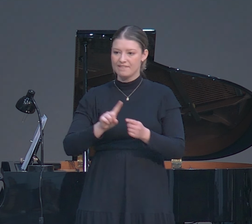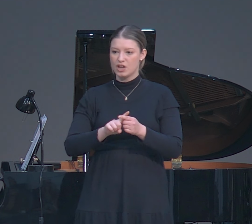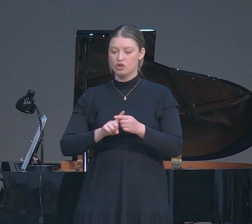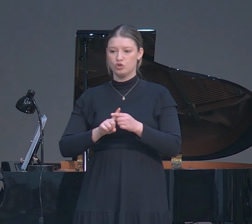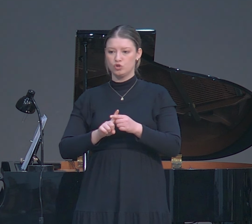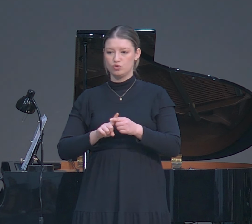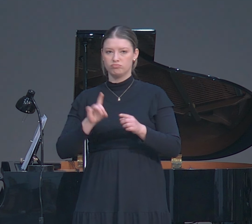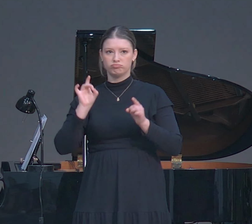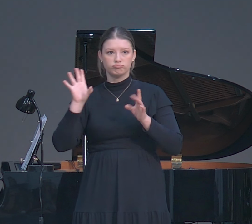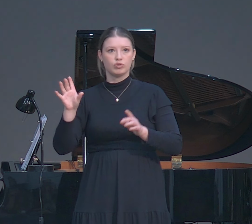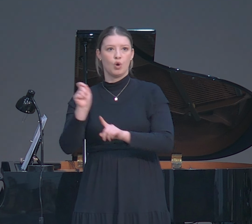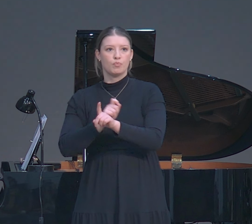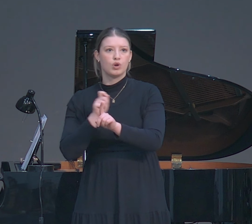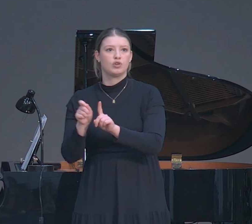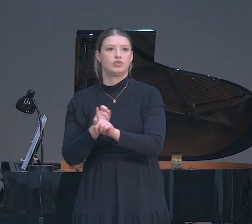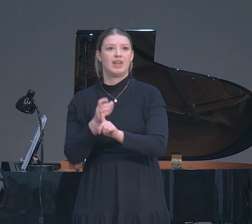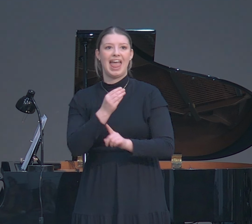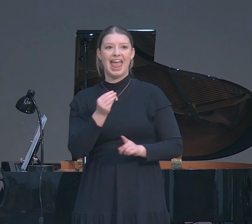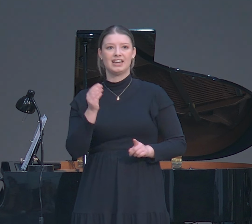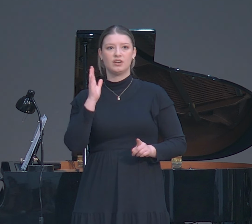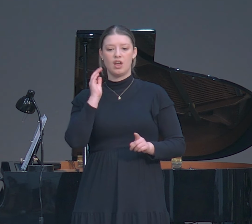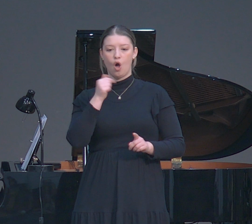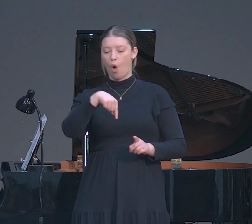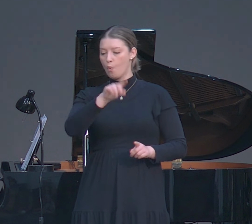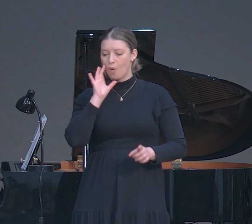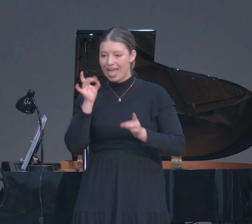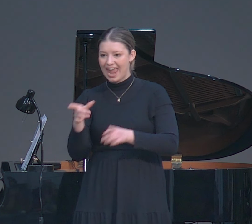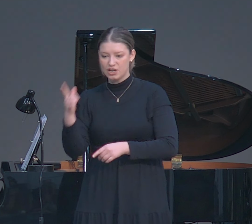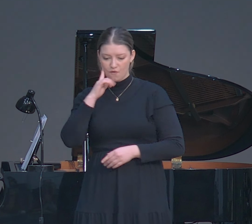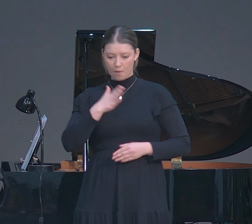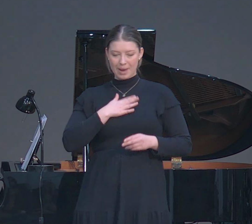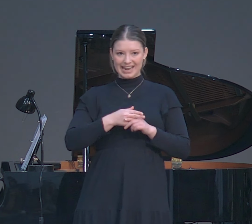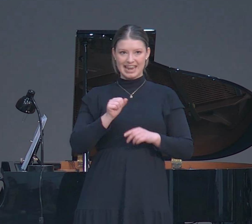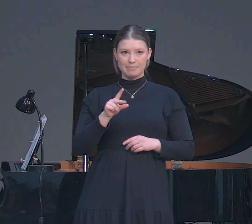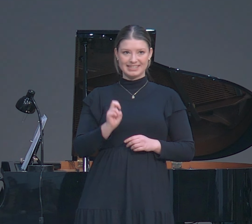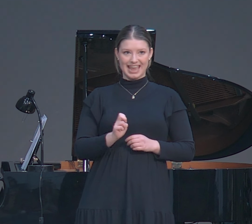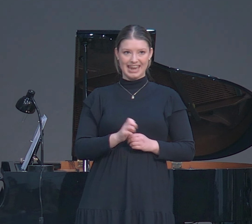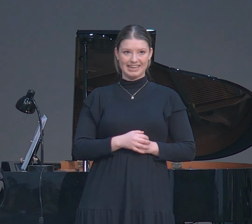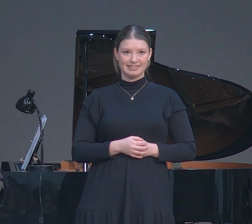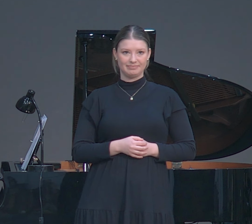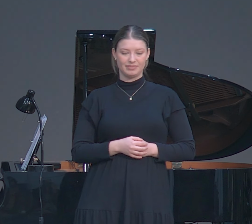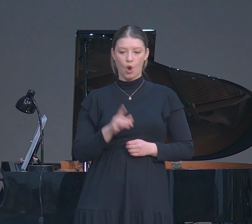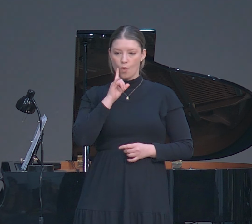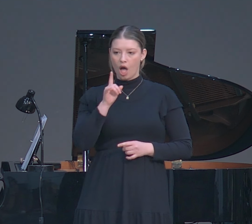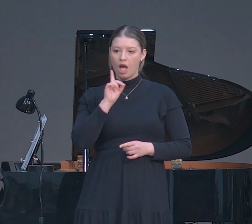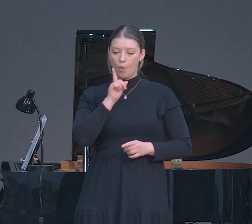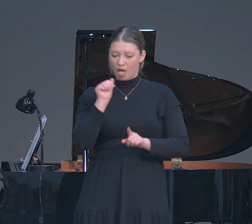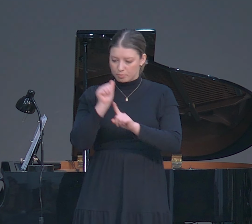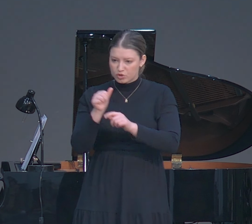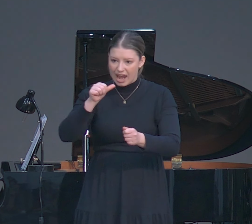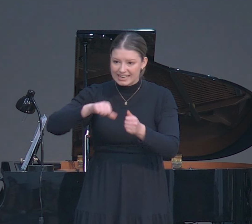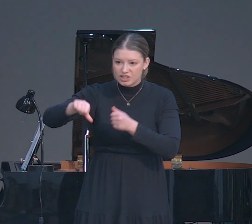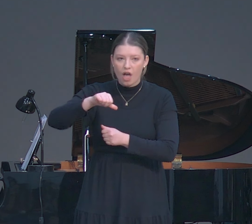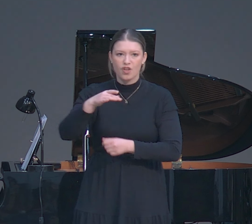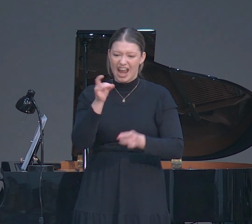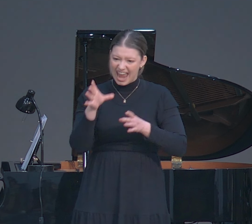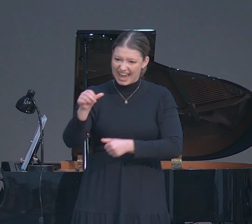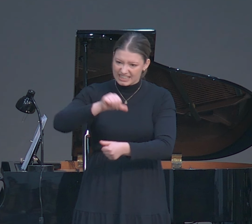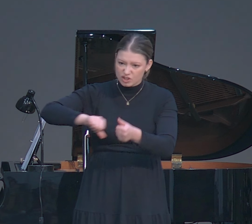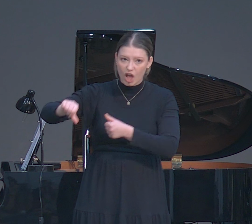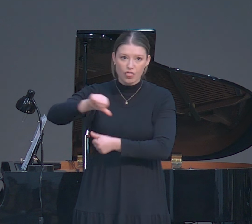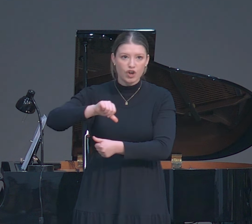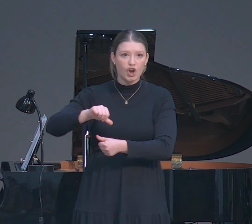all for my name's sake. And then many will fall away and betray one another and hate one another, and many false